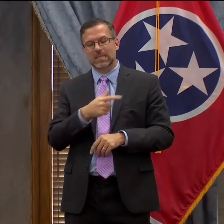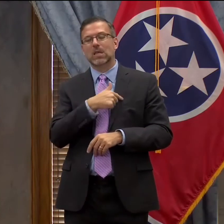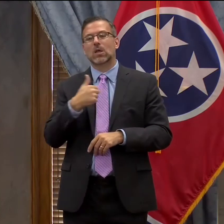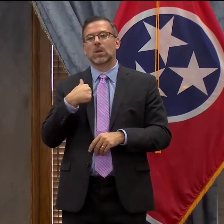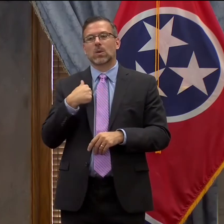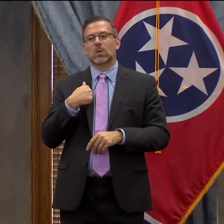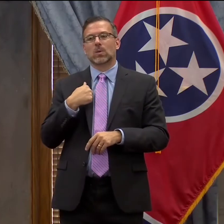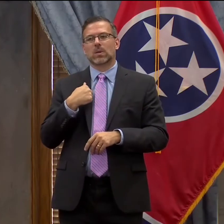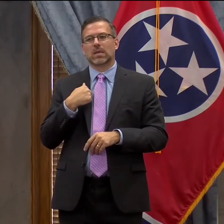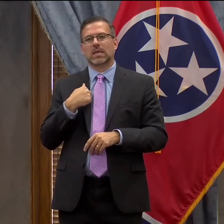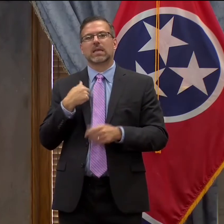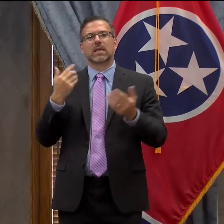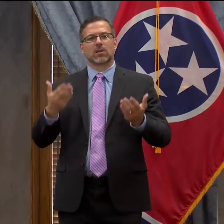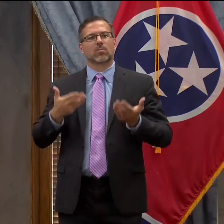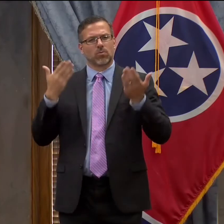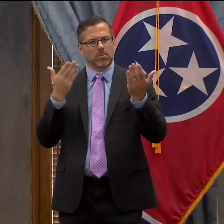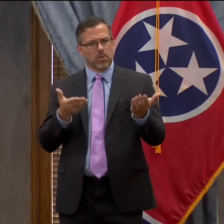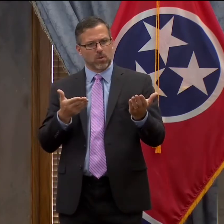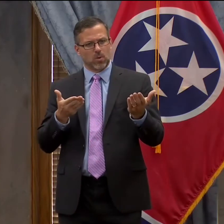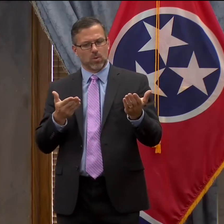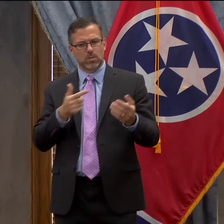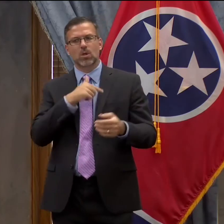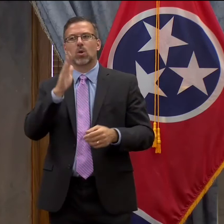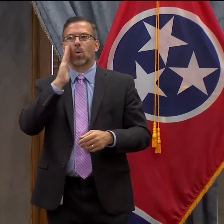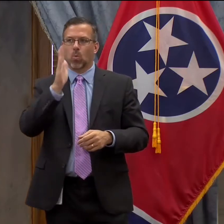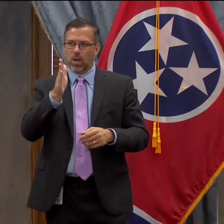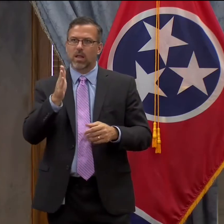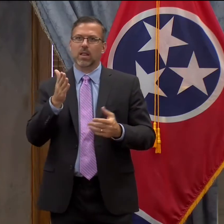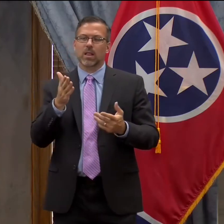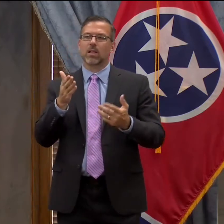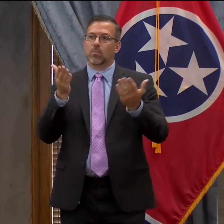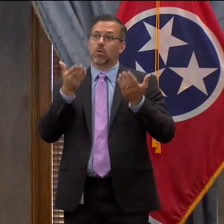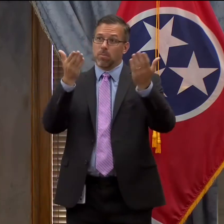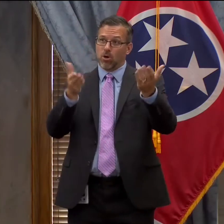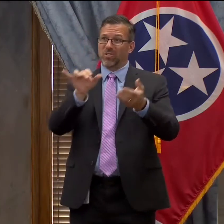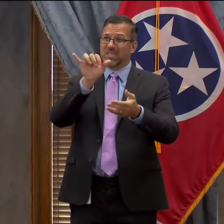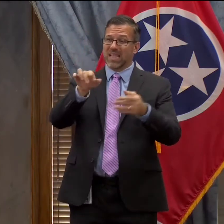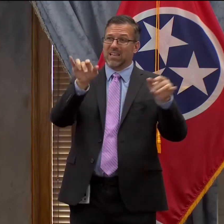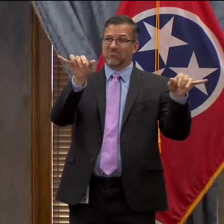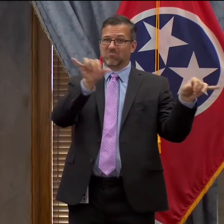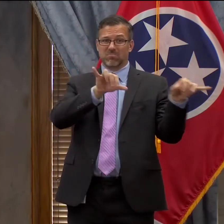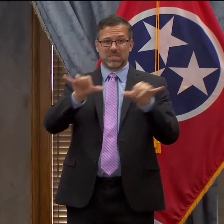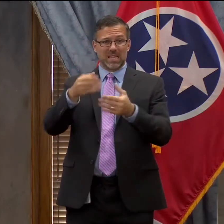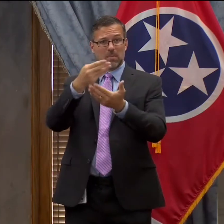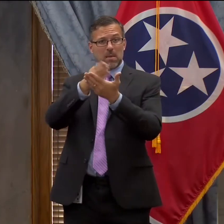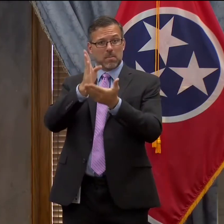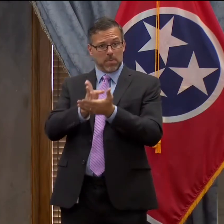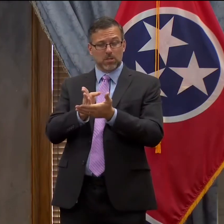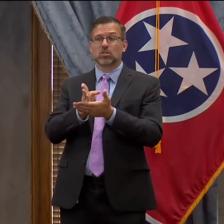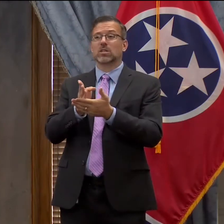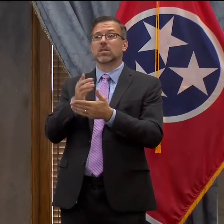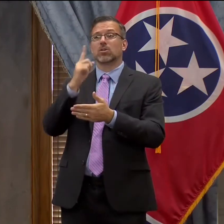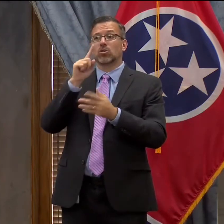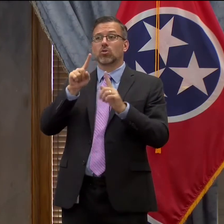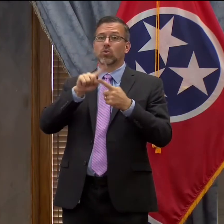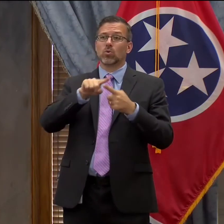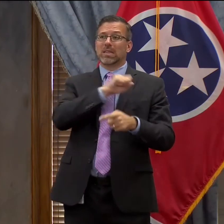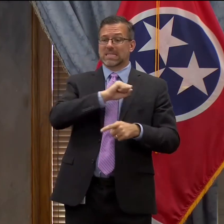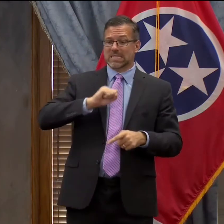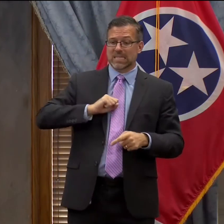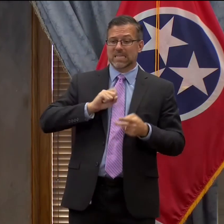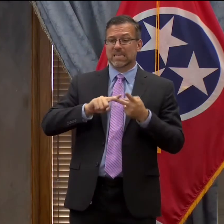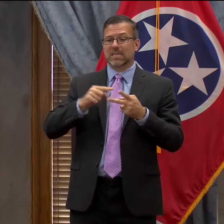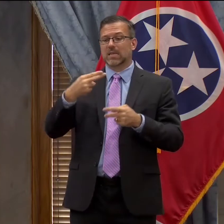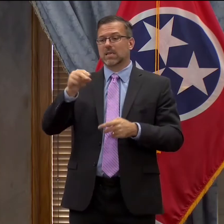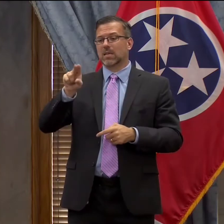we are proposing and will be proposing that budget to the legislature to look at the ways that